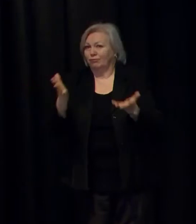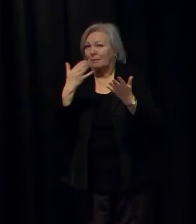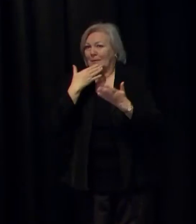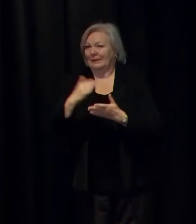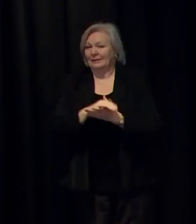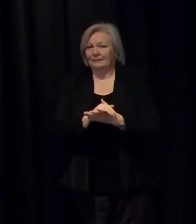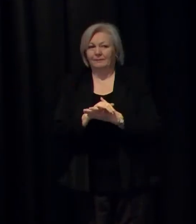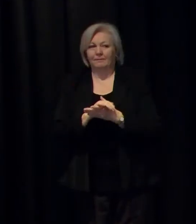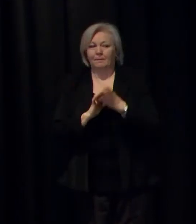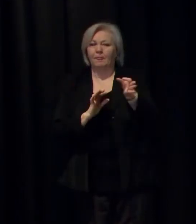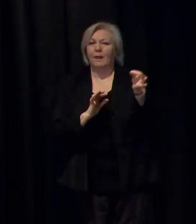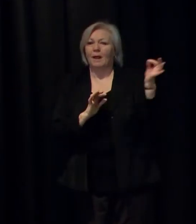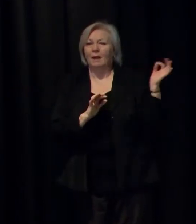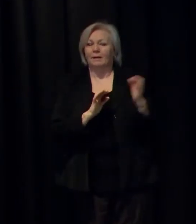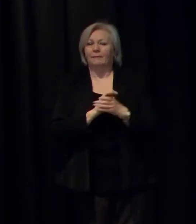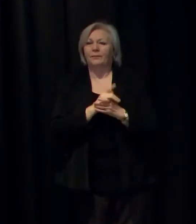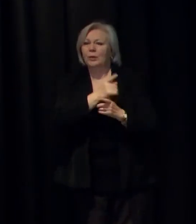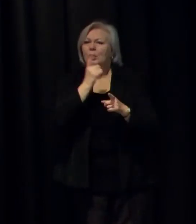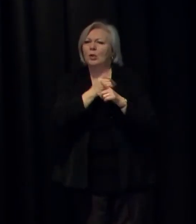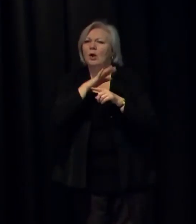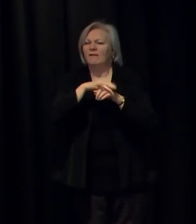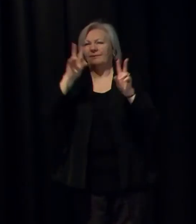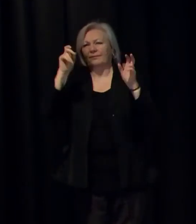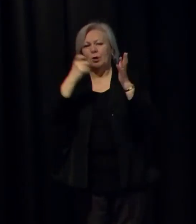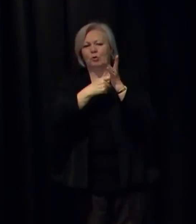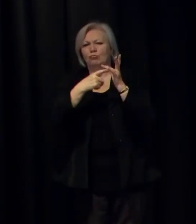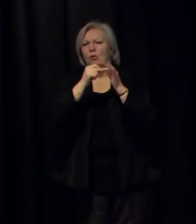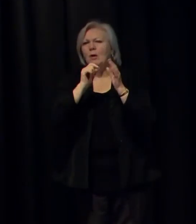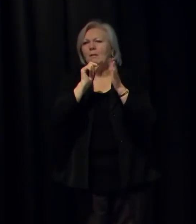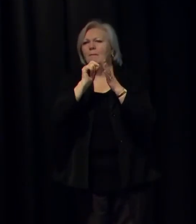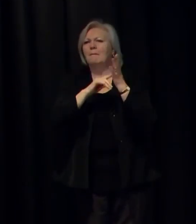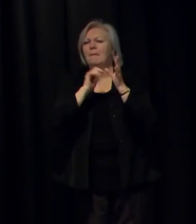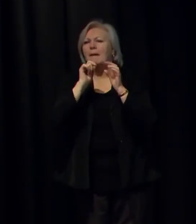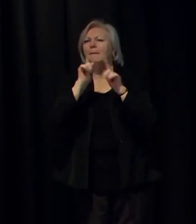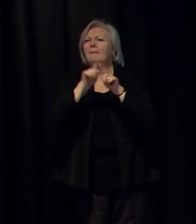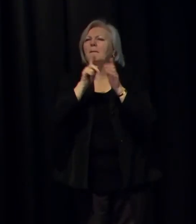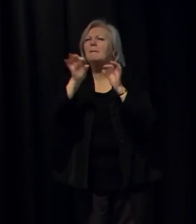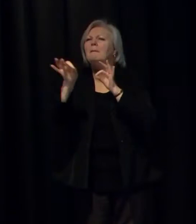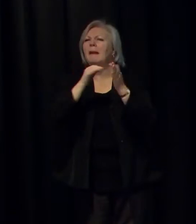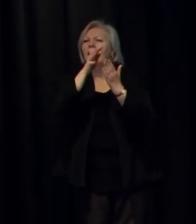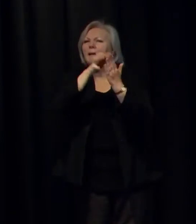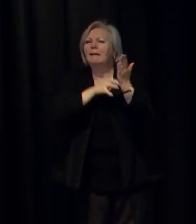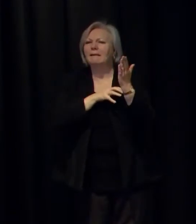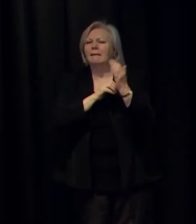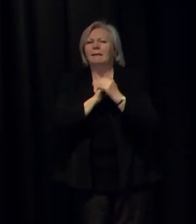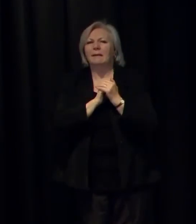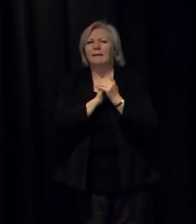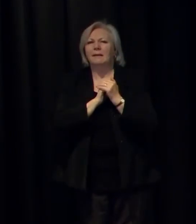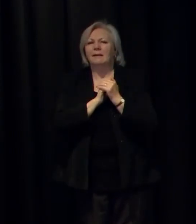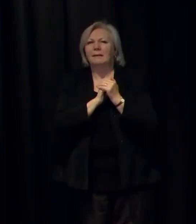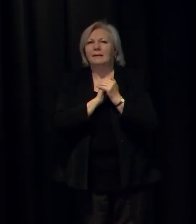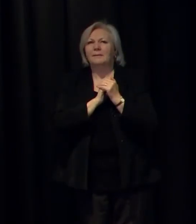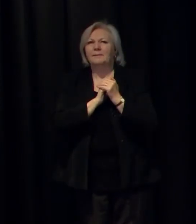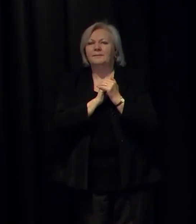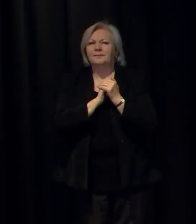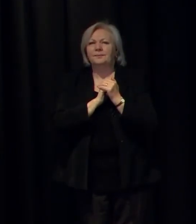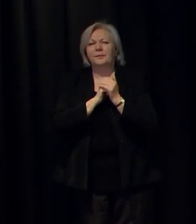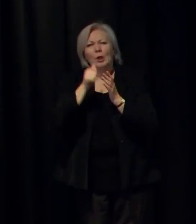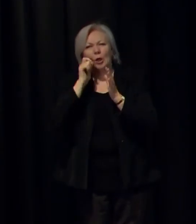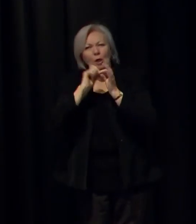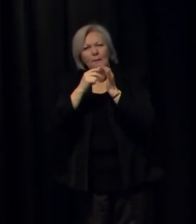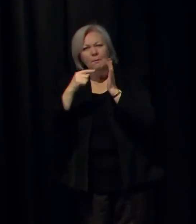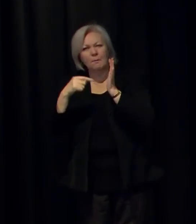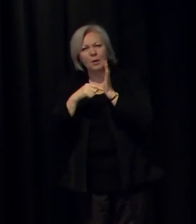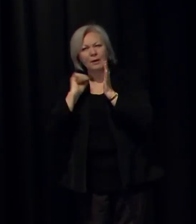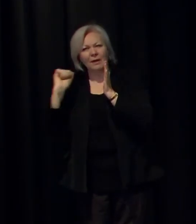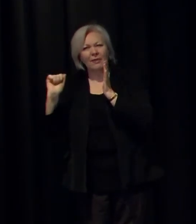the danger of moving the roadmap from 80% to 70%. Yep. But the Burnett modelling that you gave us actually models that,